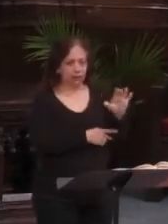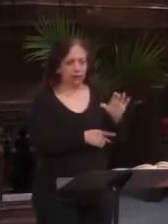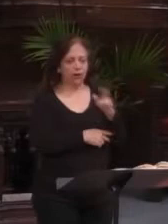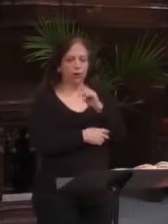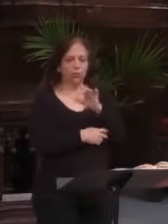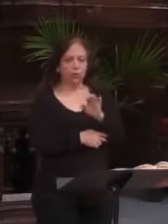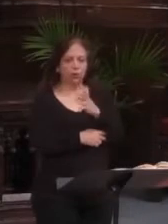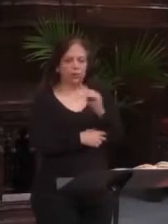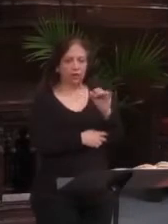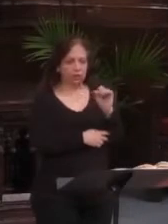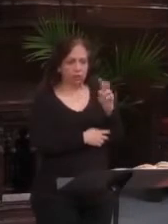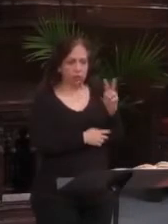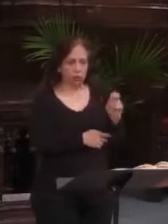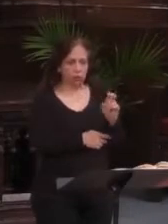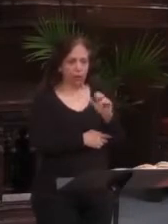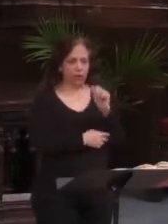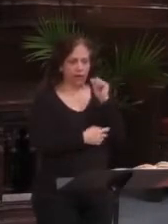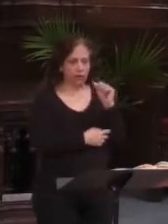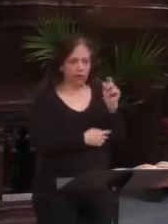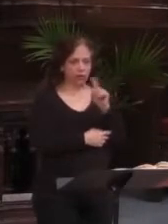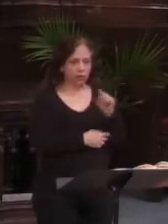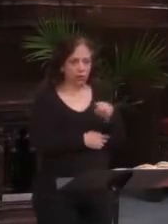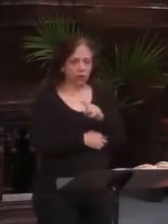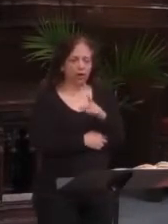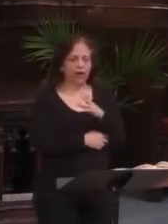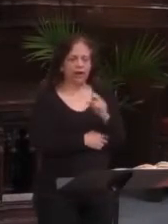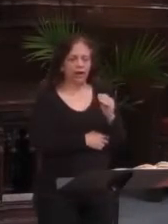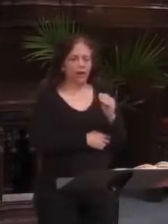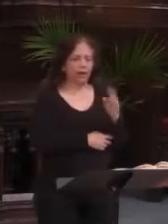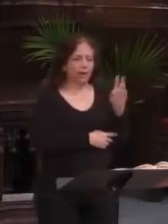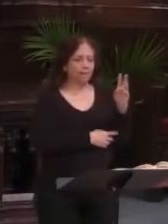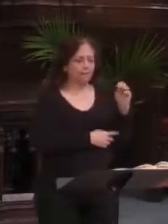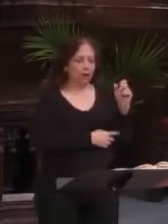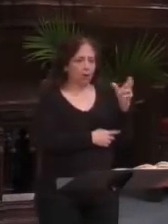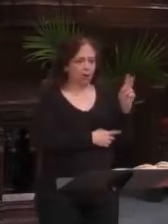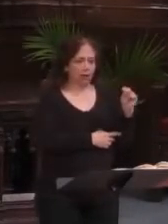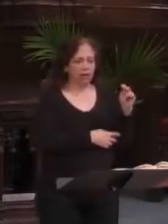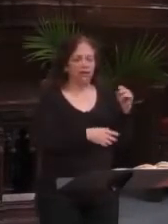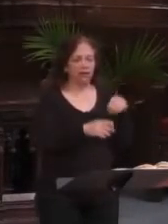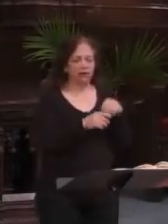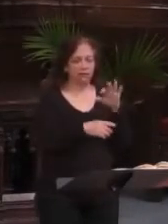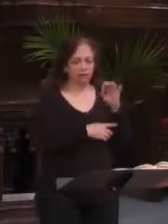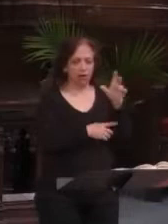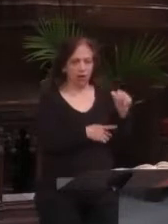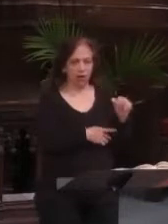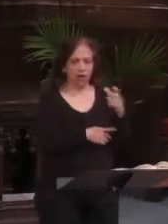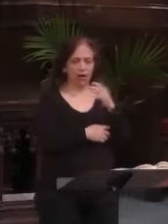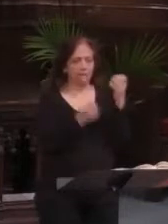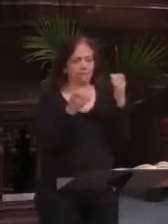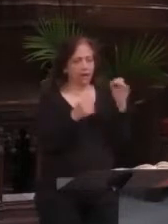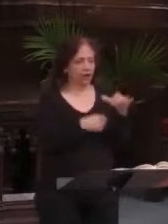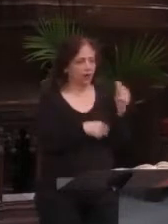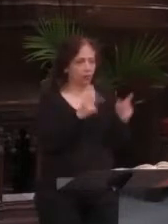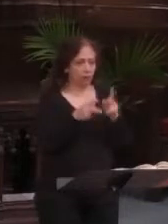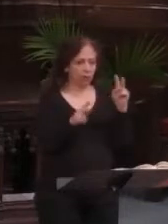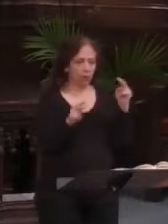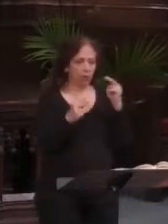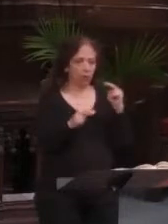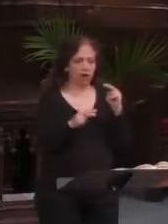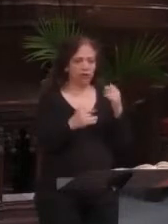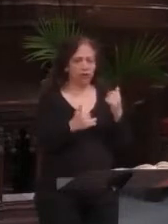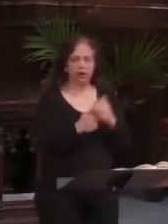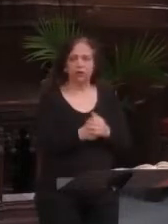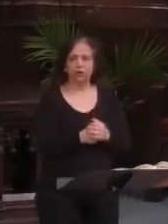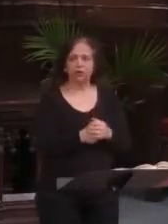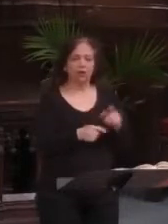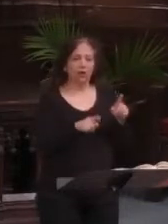Bruce and Sue in Arizona, and Marilyn in Florida, and many, many others. I'd also like